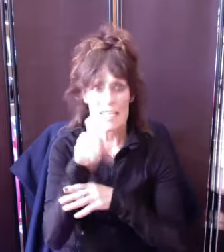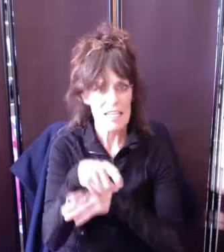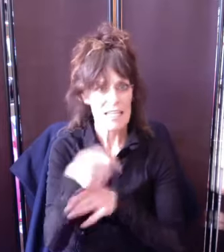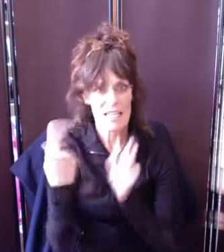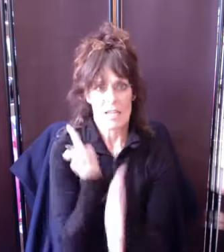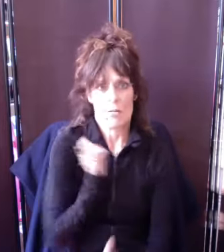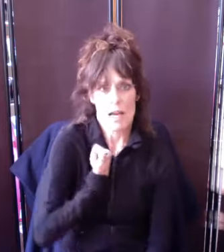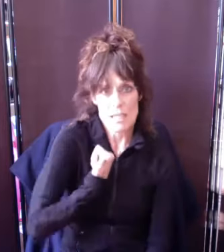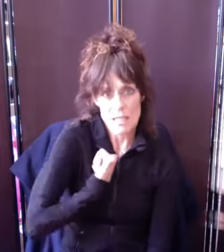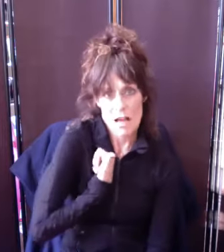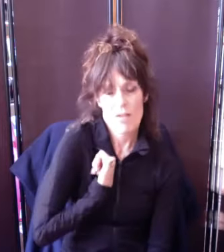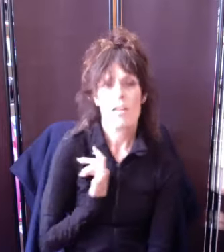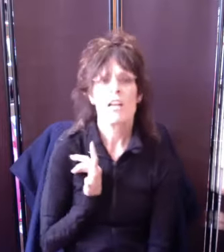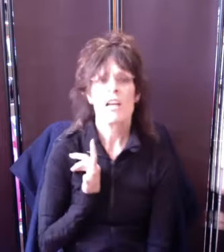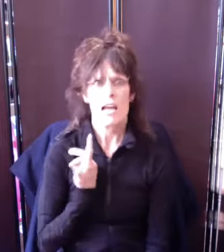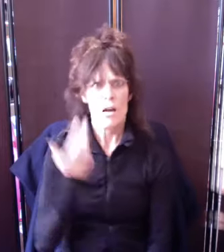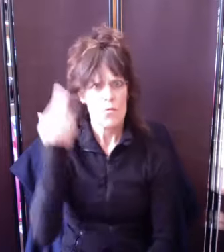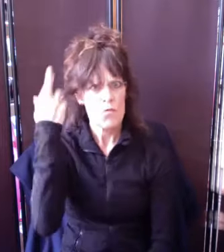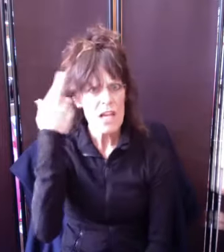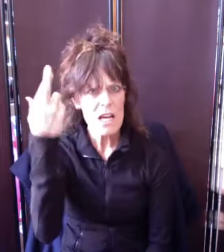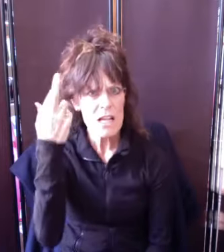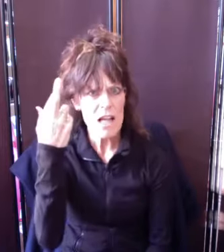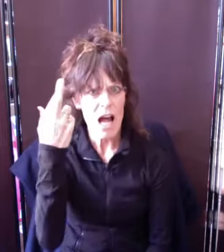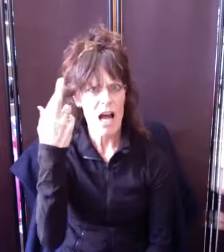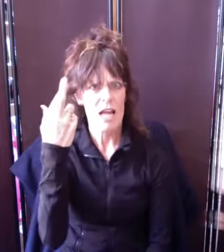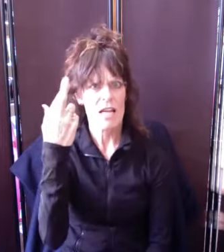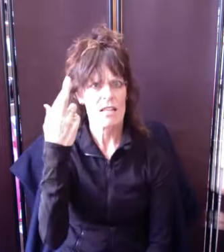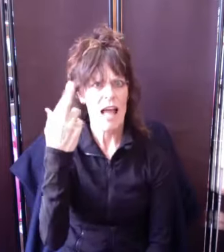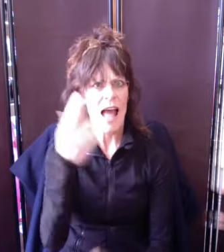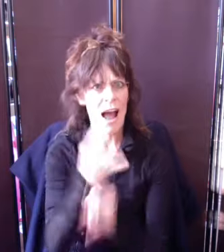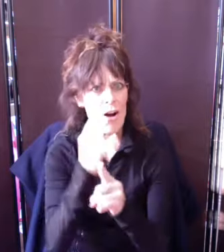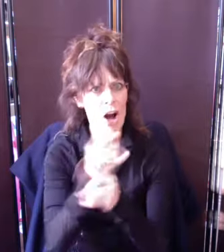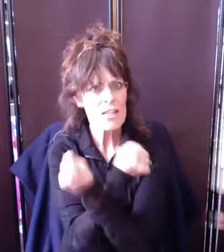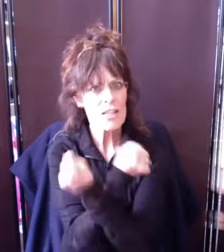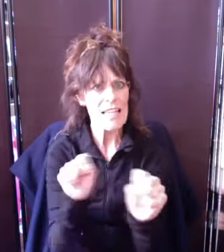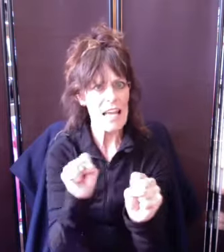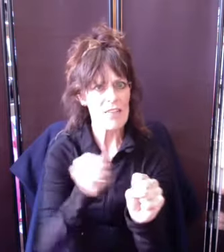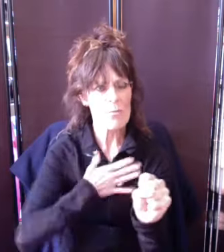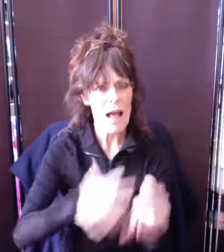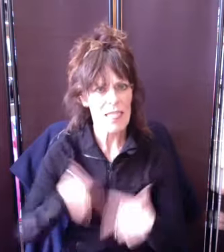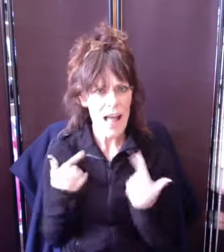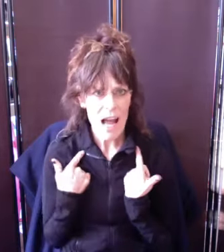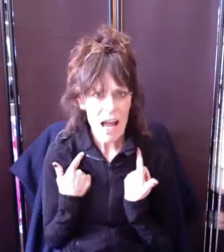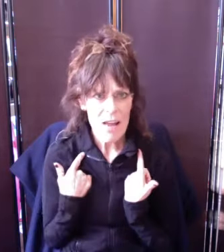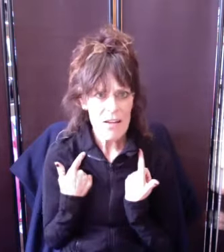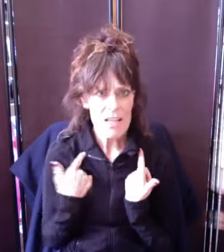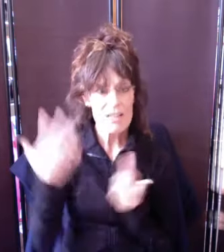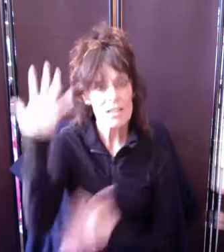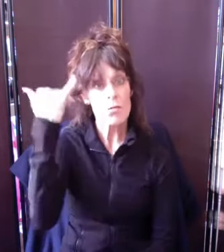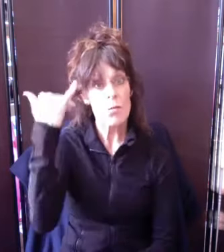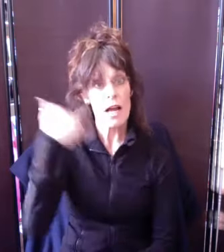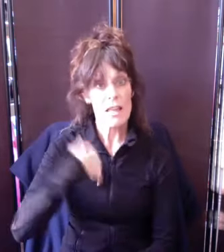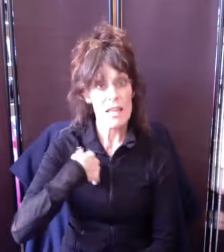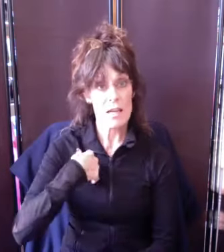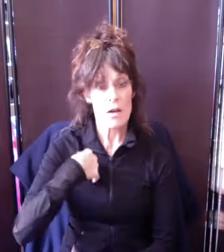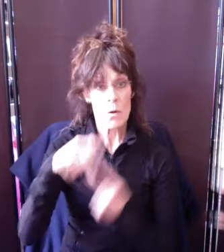me years to realize that alcohol was saving my life. And this is why I think when I got to AA, even before I got to